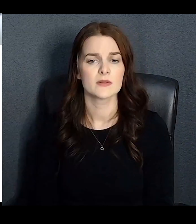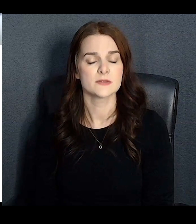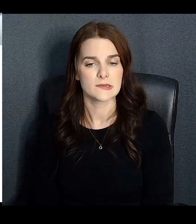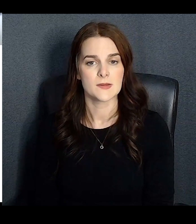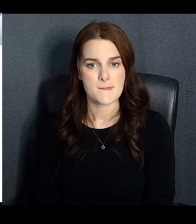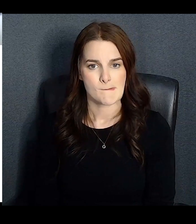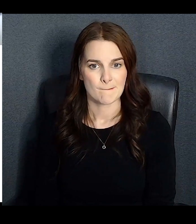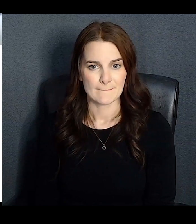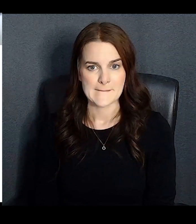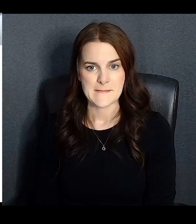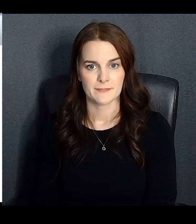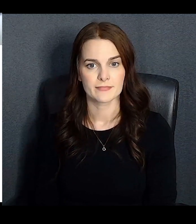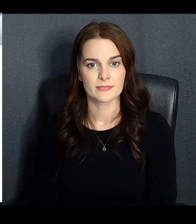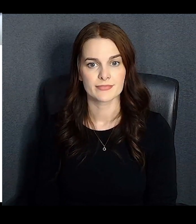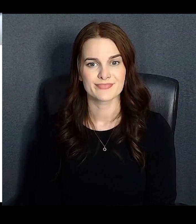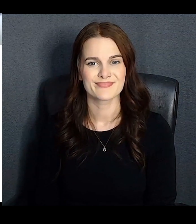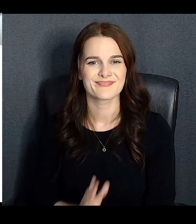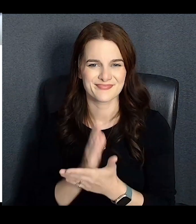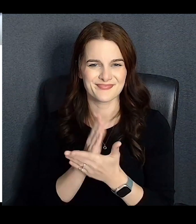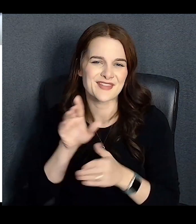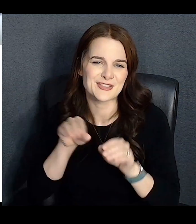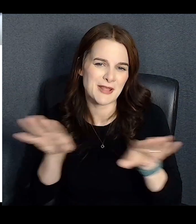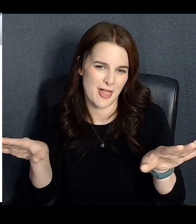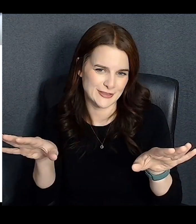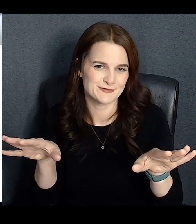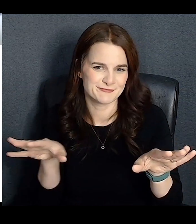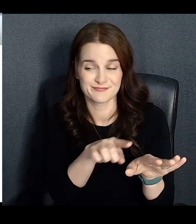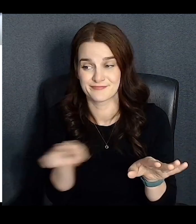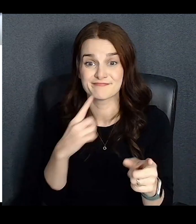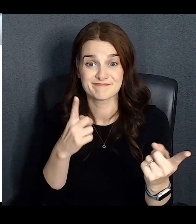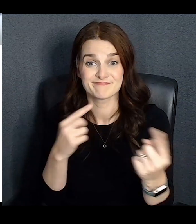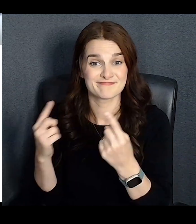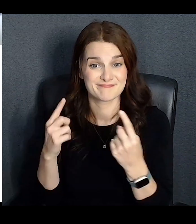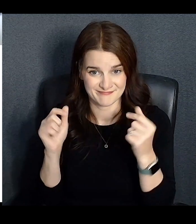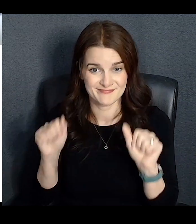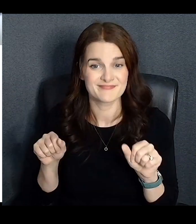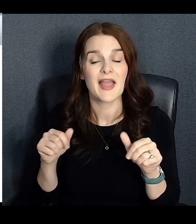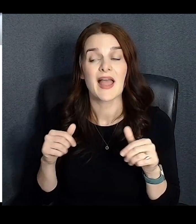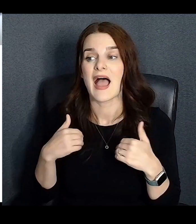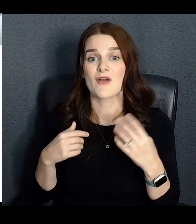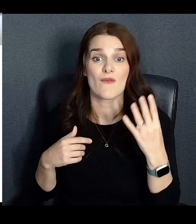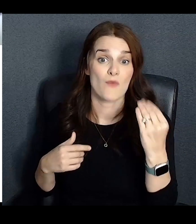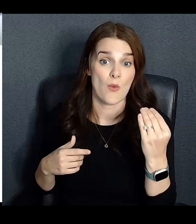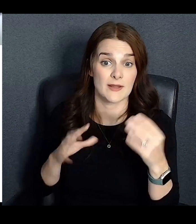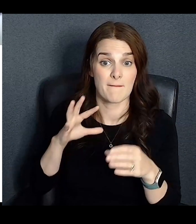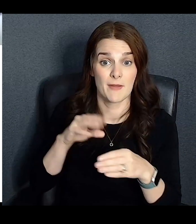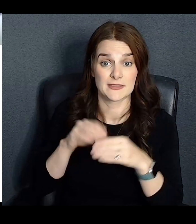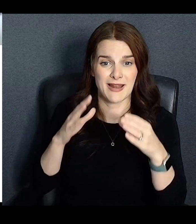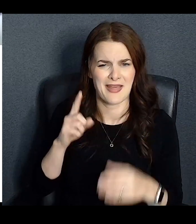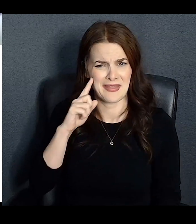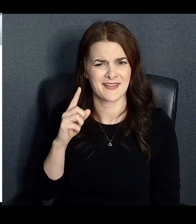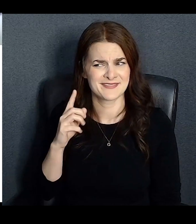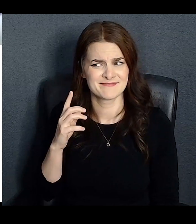is. Here it is. All right. So the poll should be launched, so you all should be able to answer. We only have